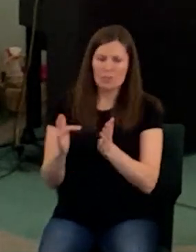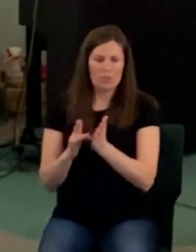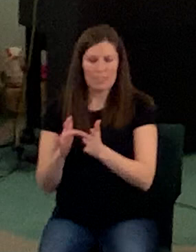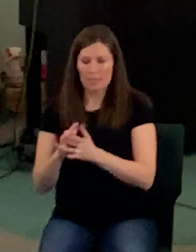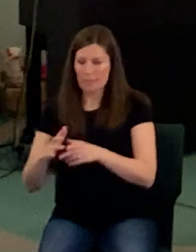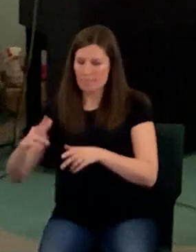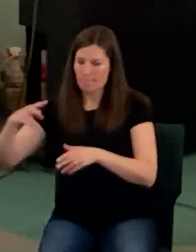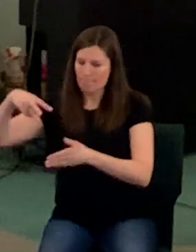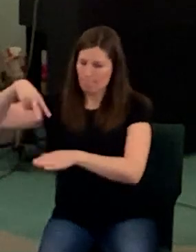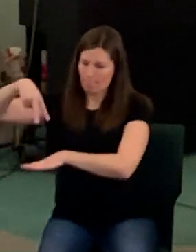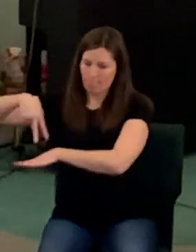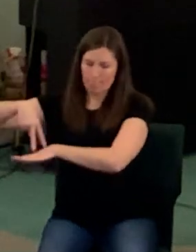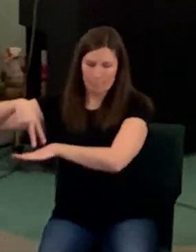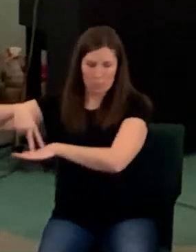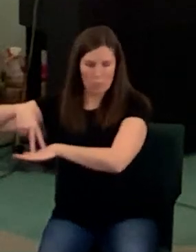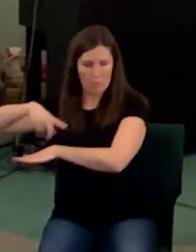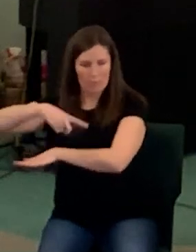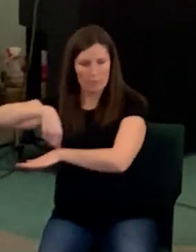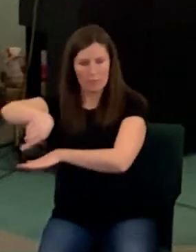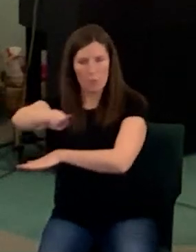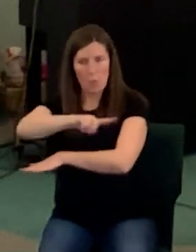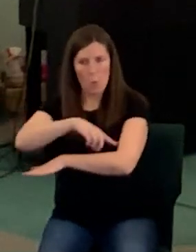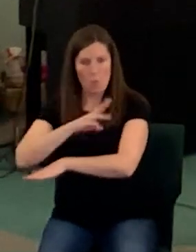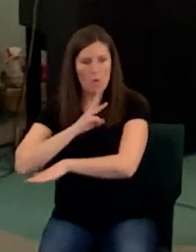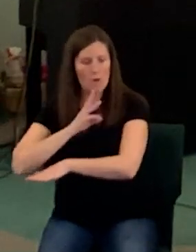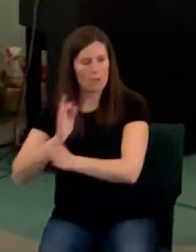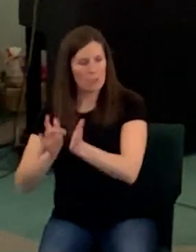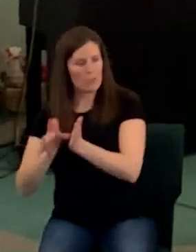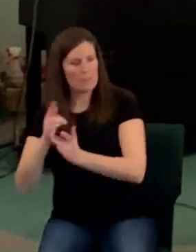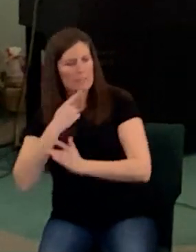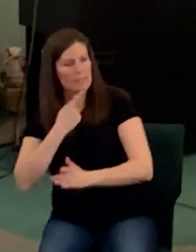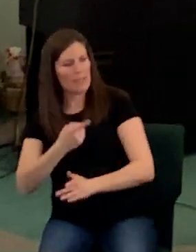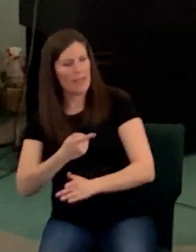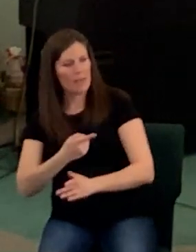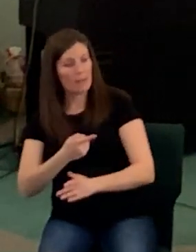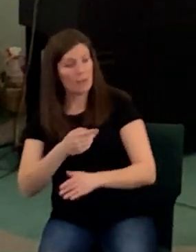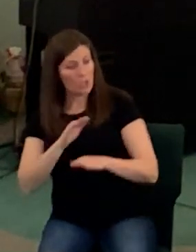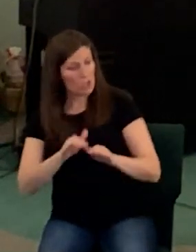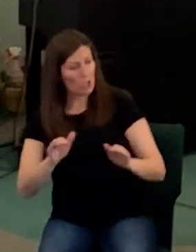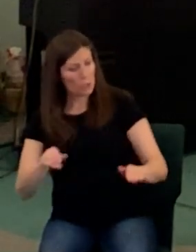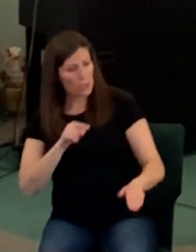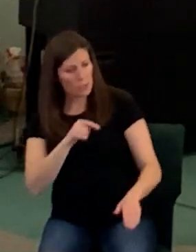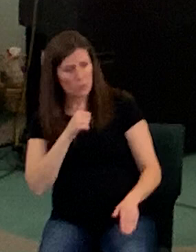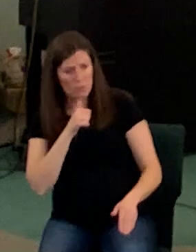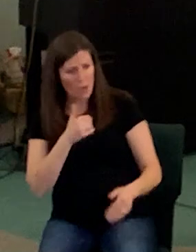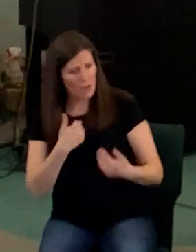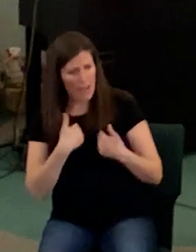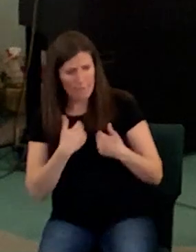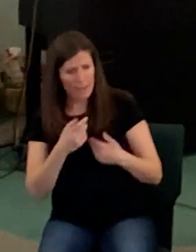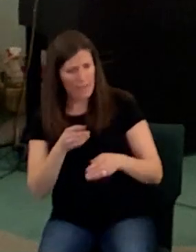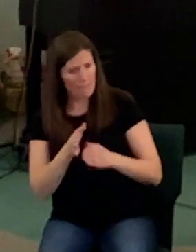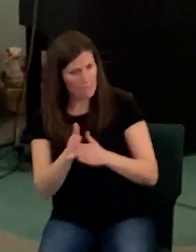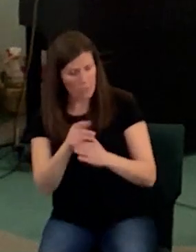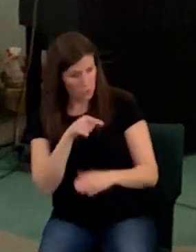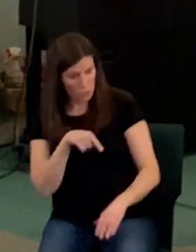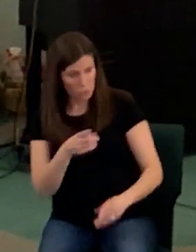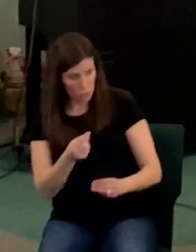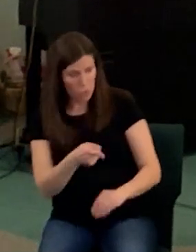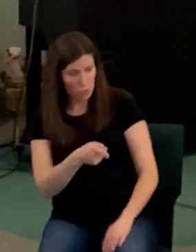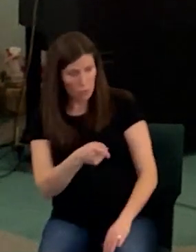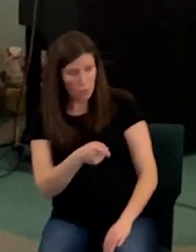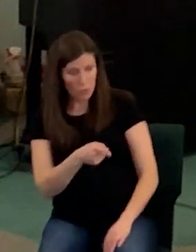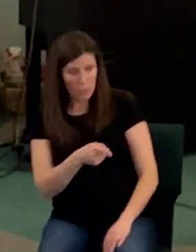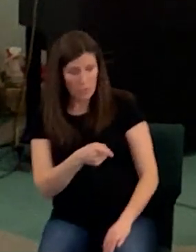it was Jesus. So Jesus said to them, children, do you not have any fish? Do you?